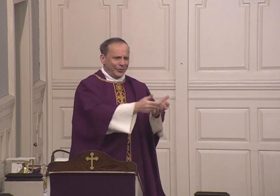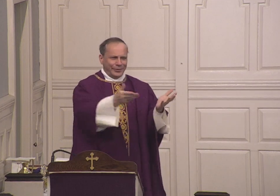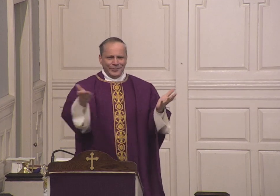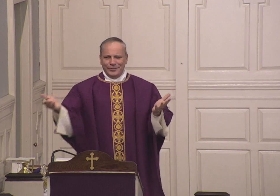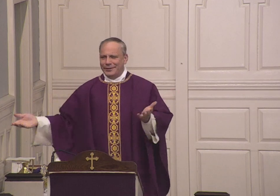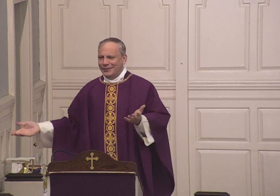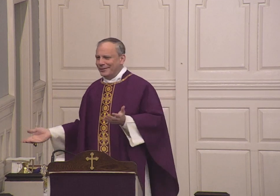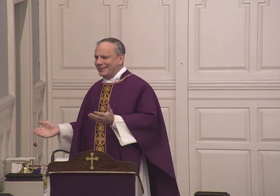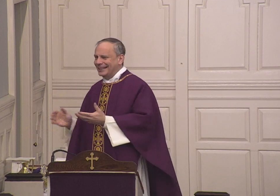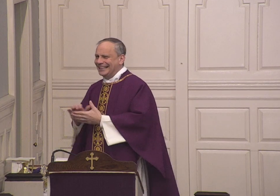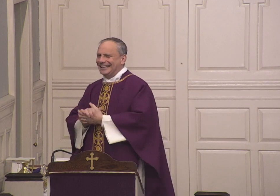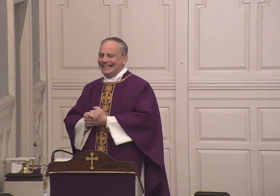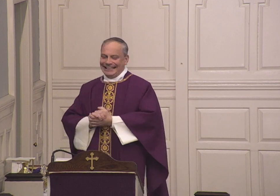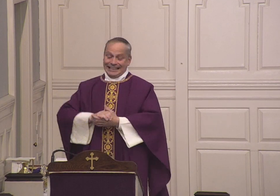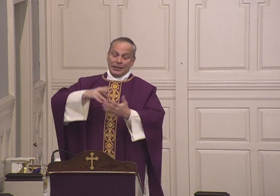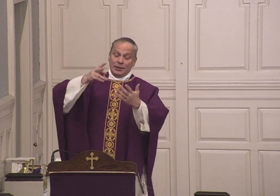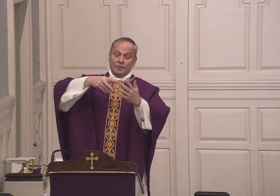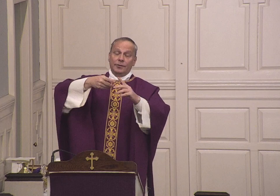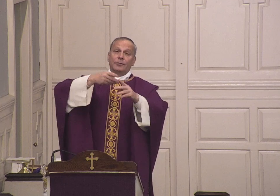The Lord be with you.